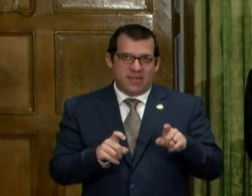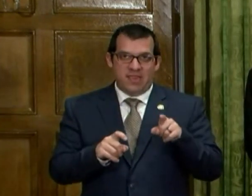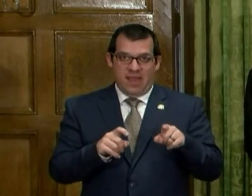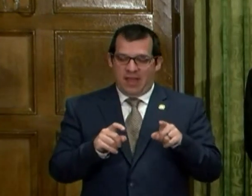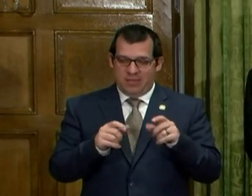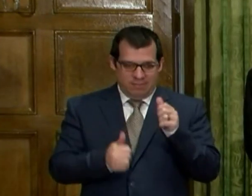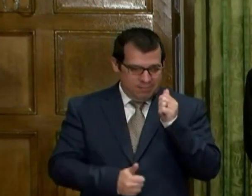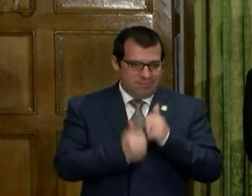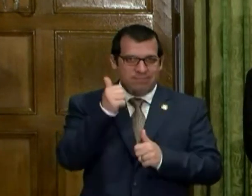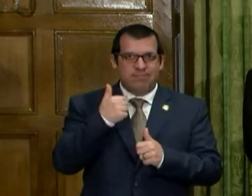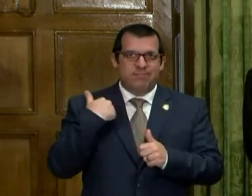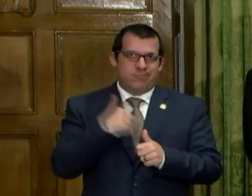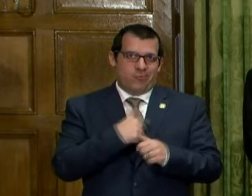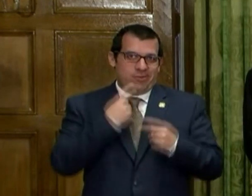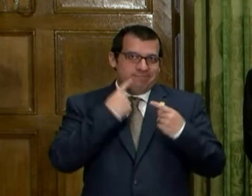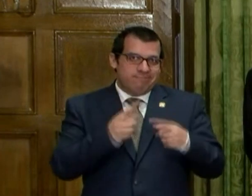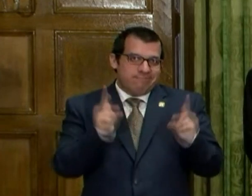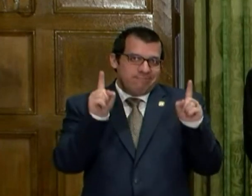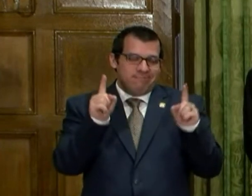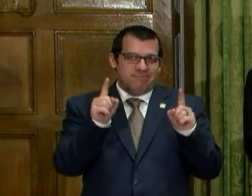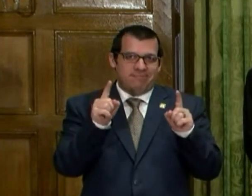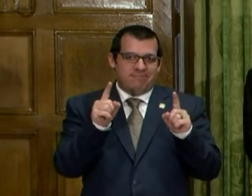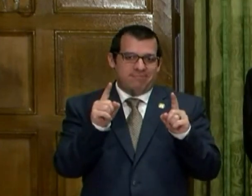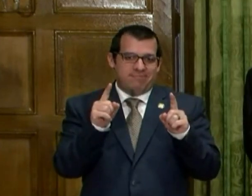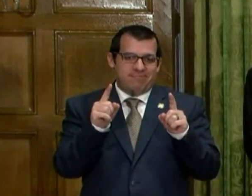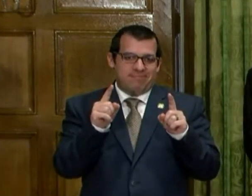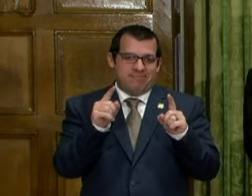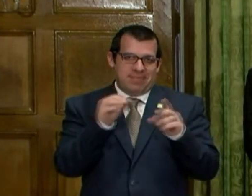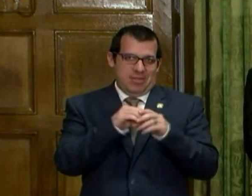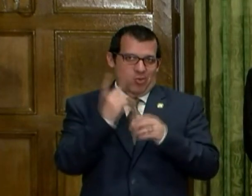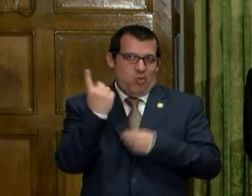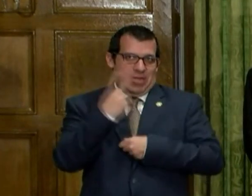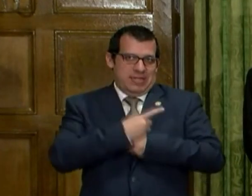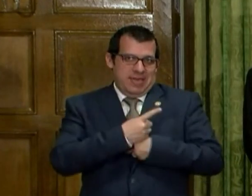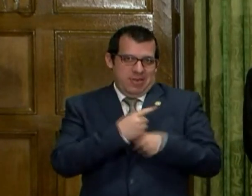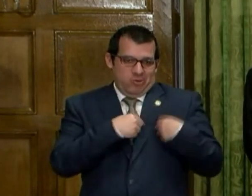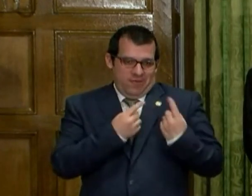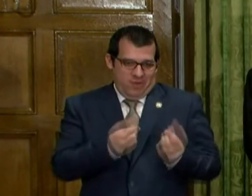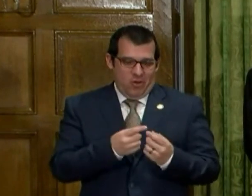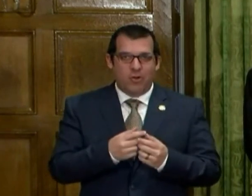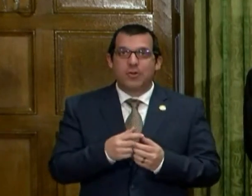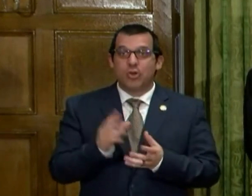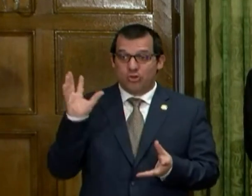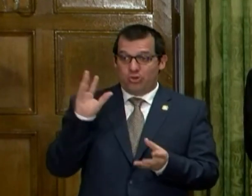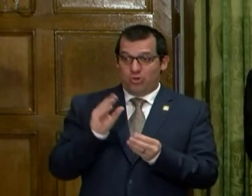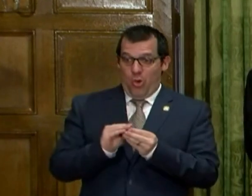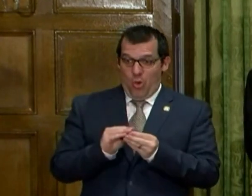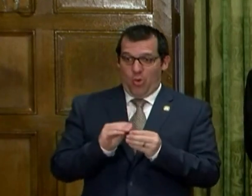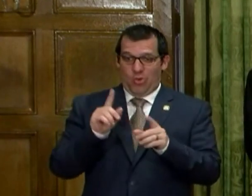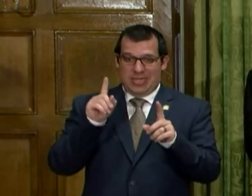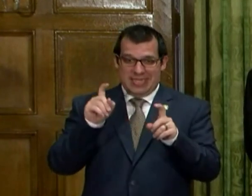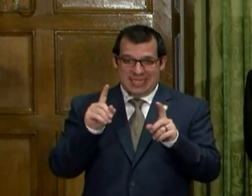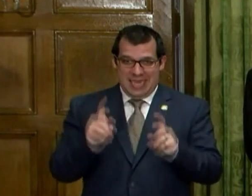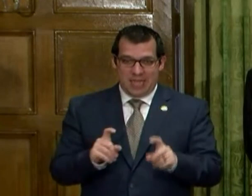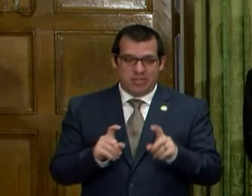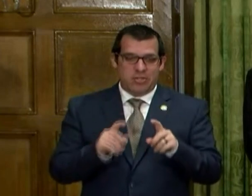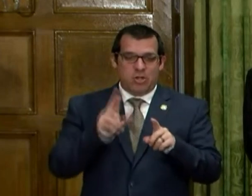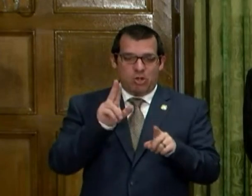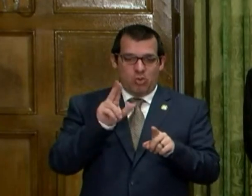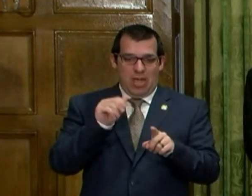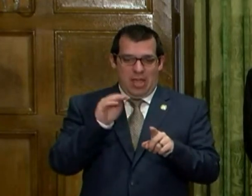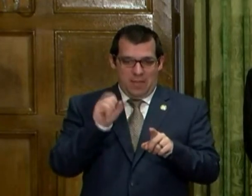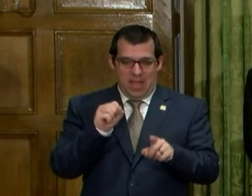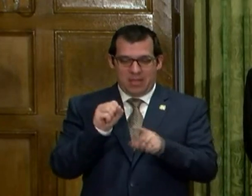largest number that we've been able to do in a single day. Our total tests,